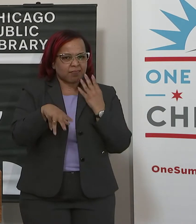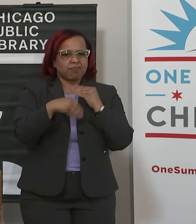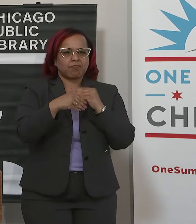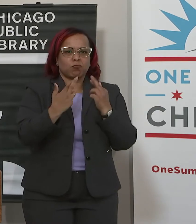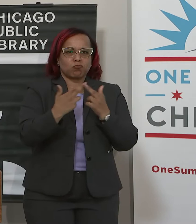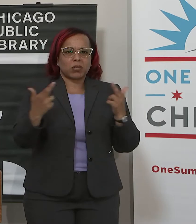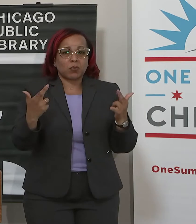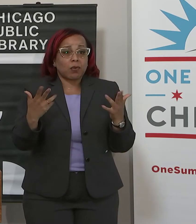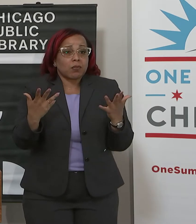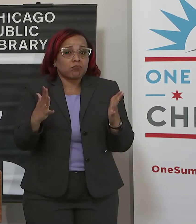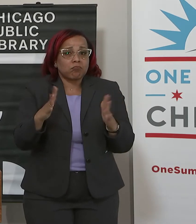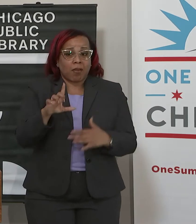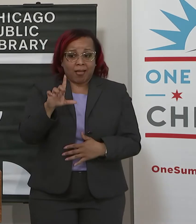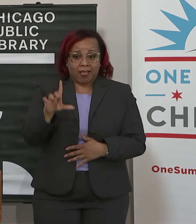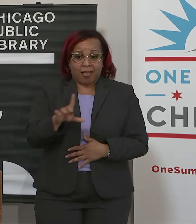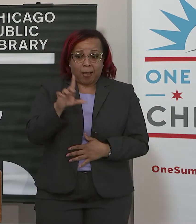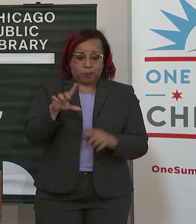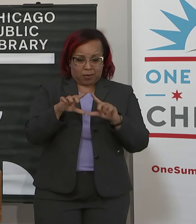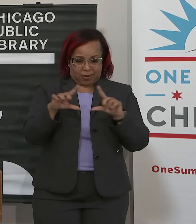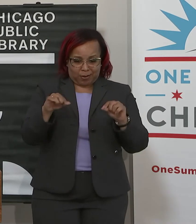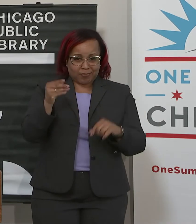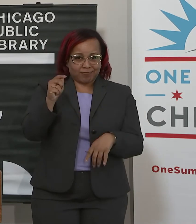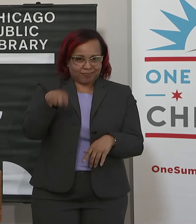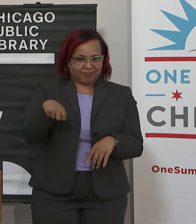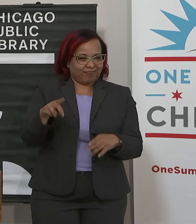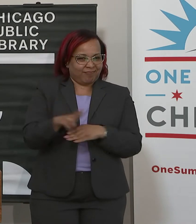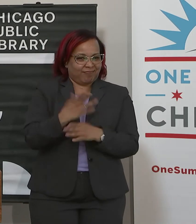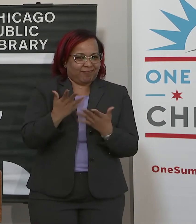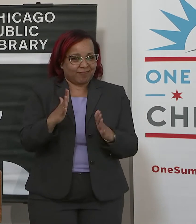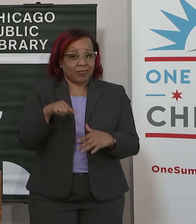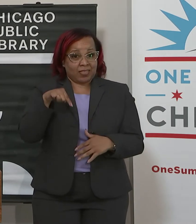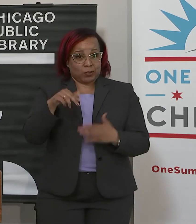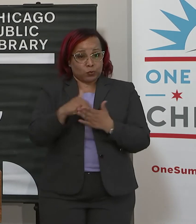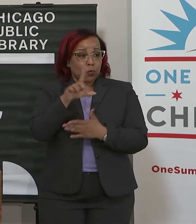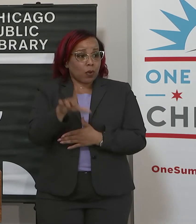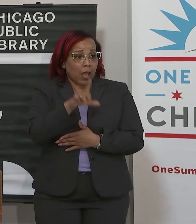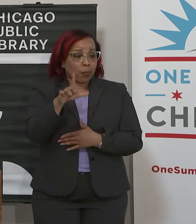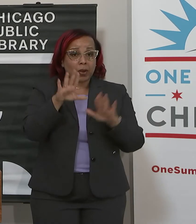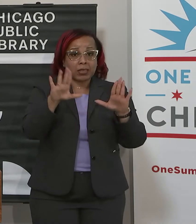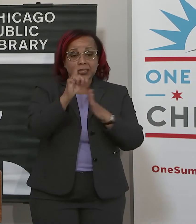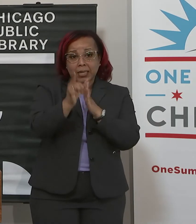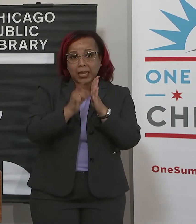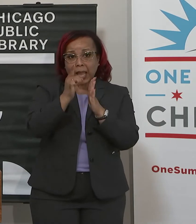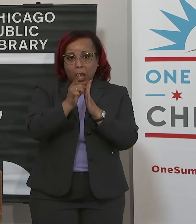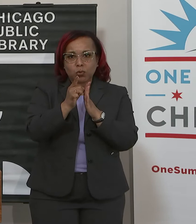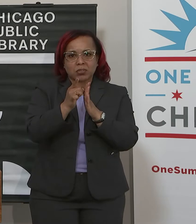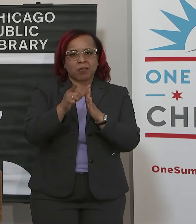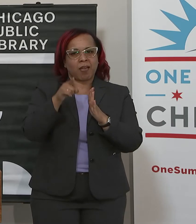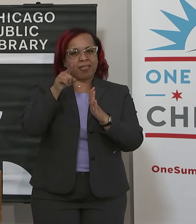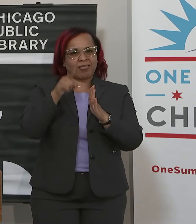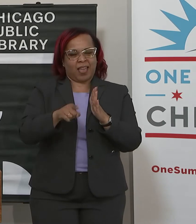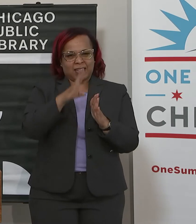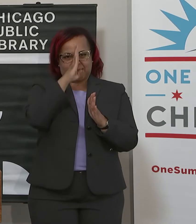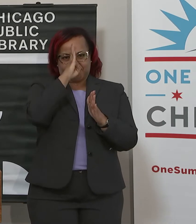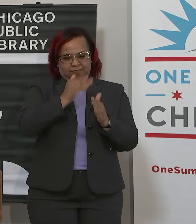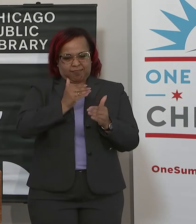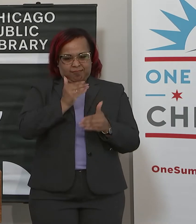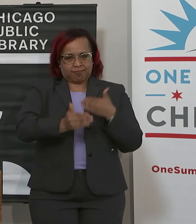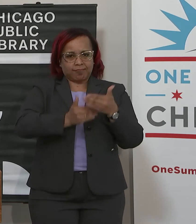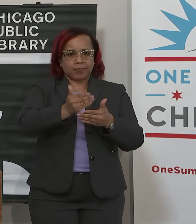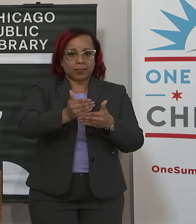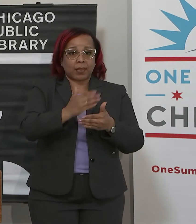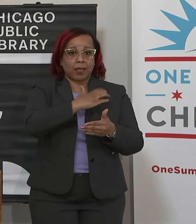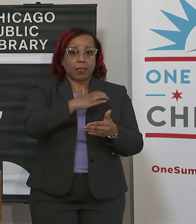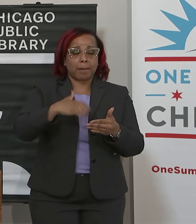resources just a library card away. This new Altgeld Library and our Sunday hours is a concrete step forward in